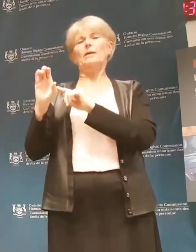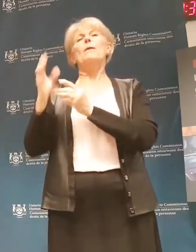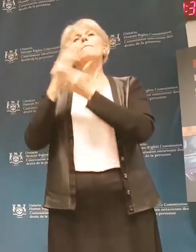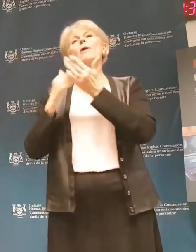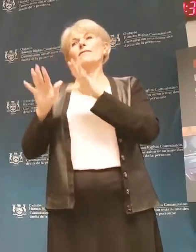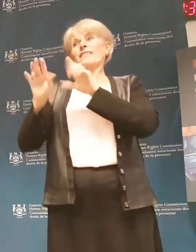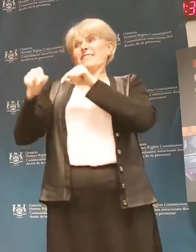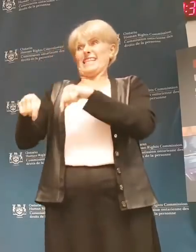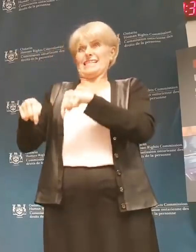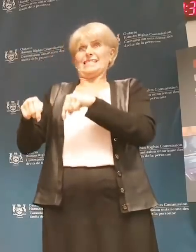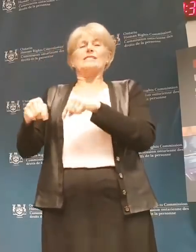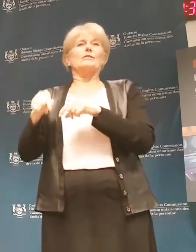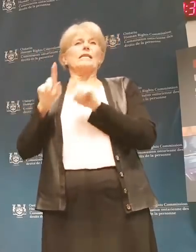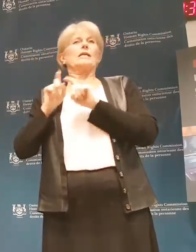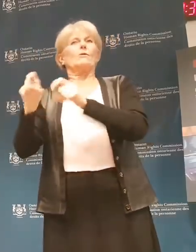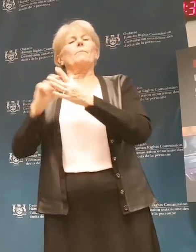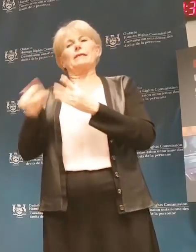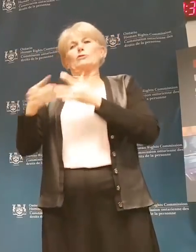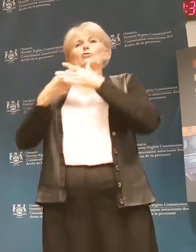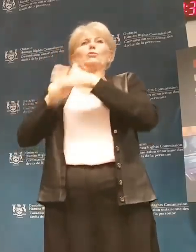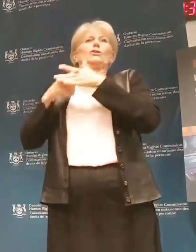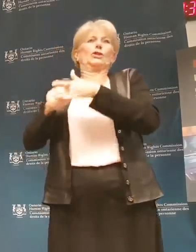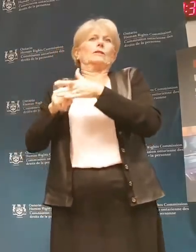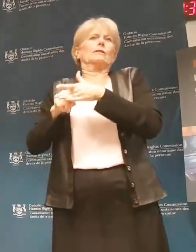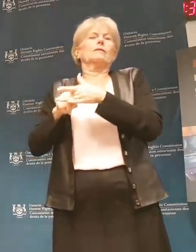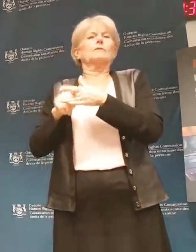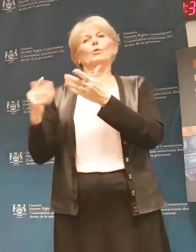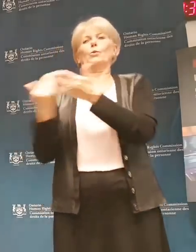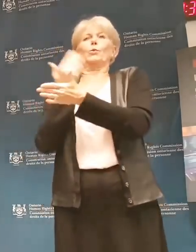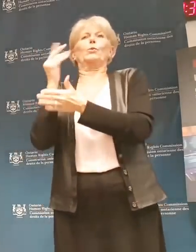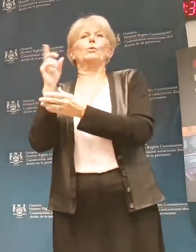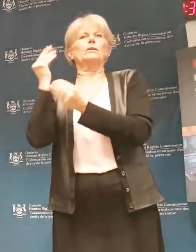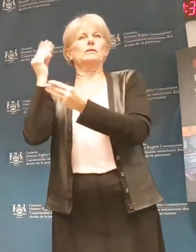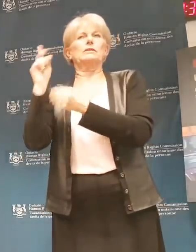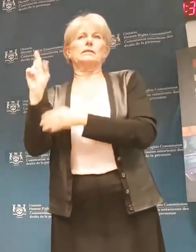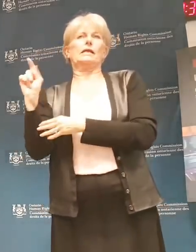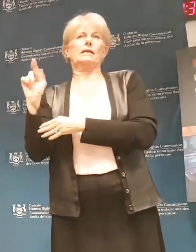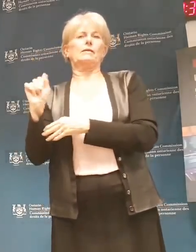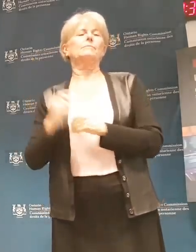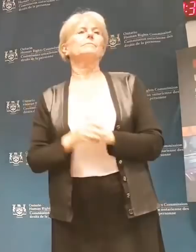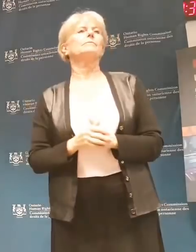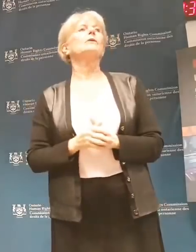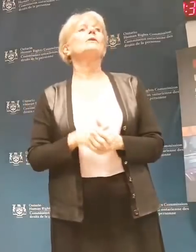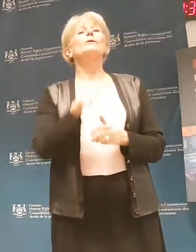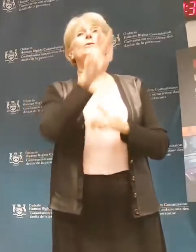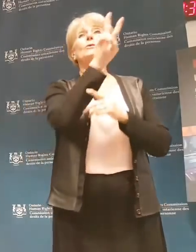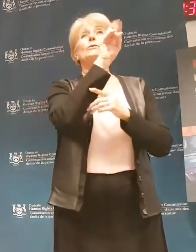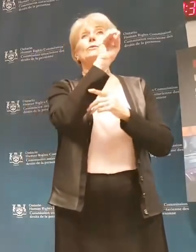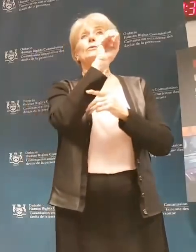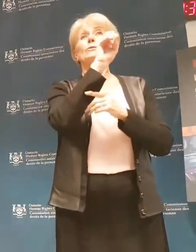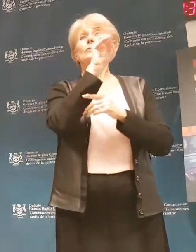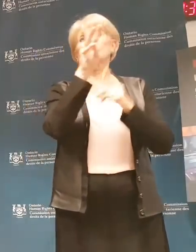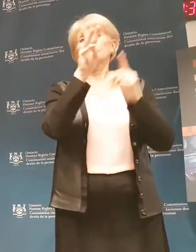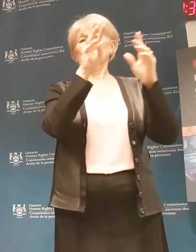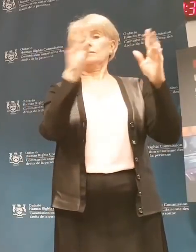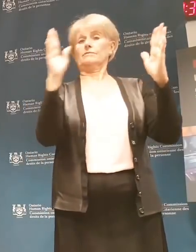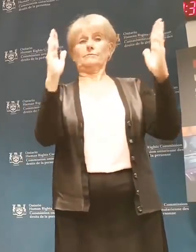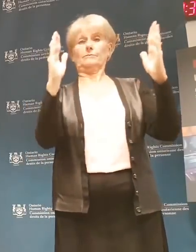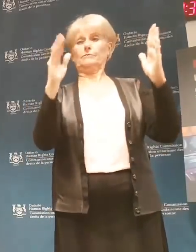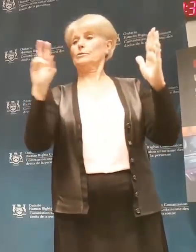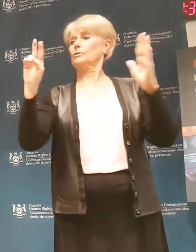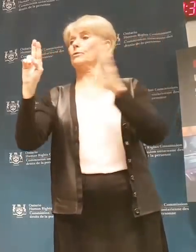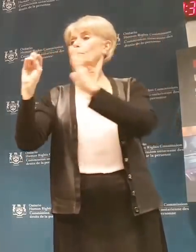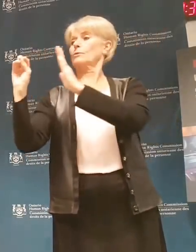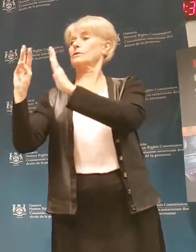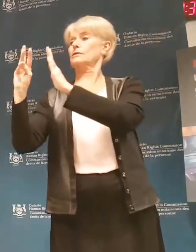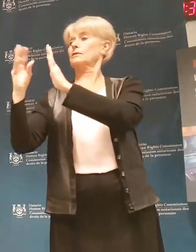part of this inquiry. So it's original and new data. From 2000 to 2006 and 2000